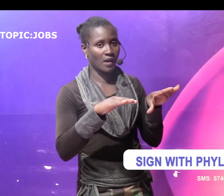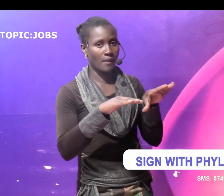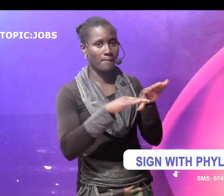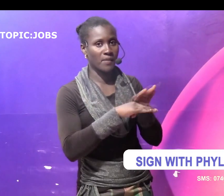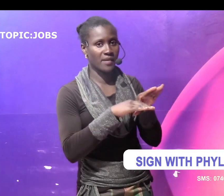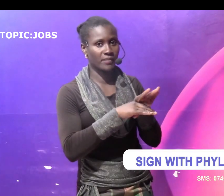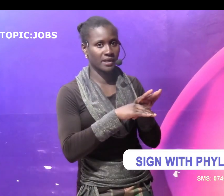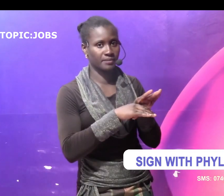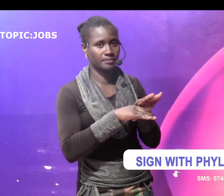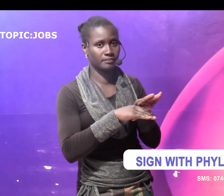Member.